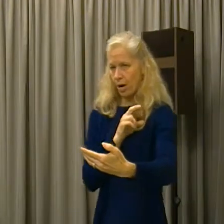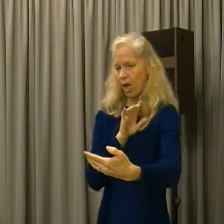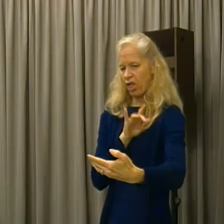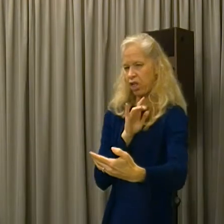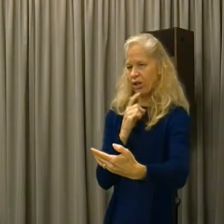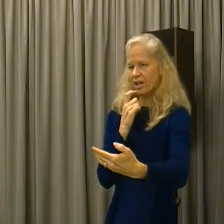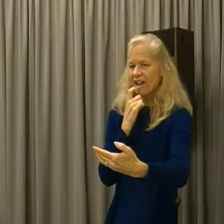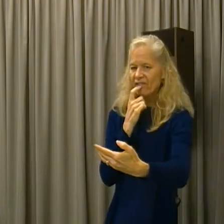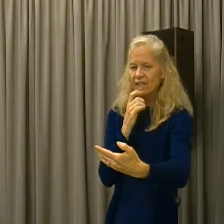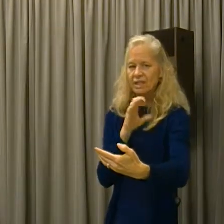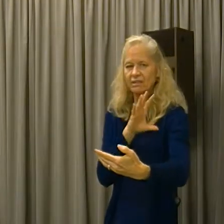In some way?